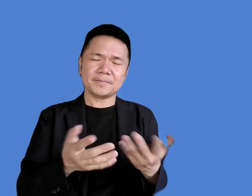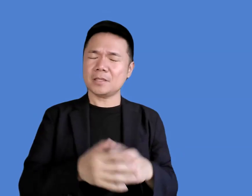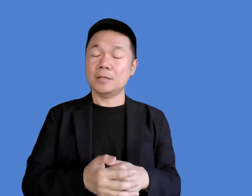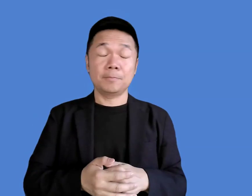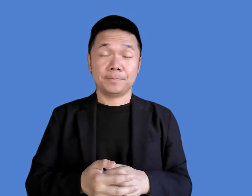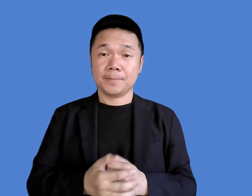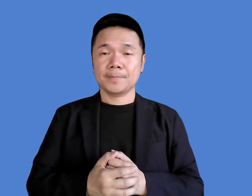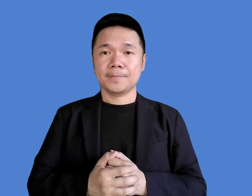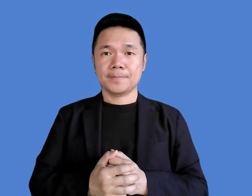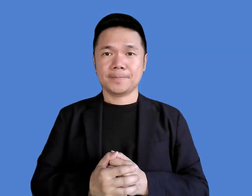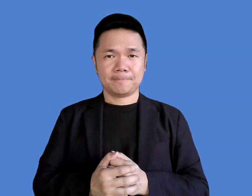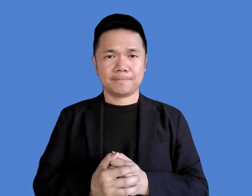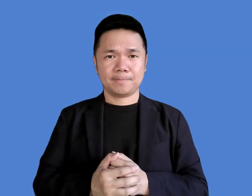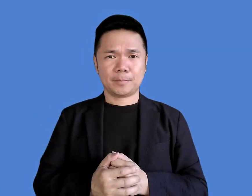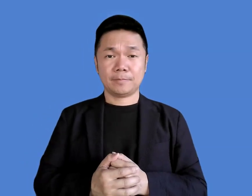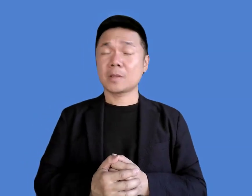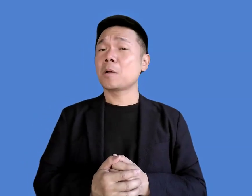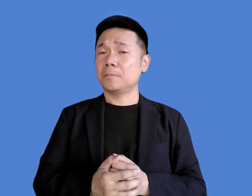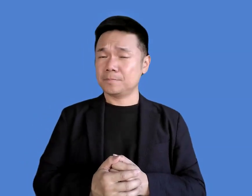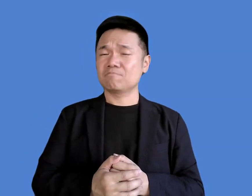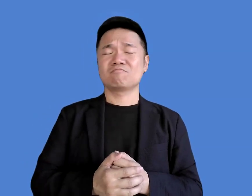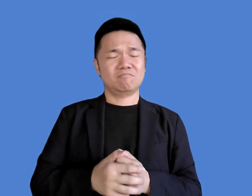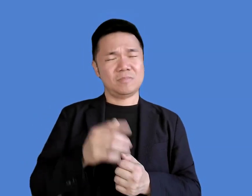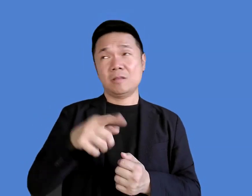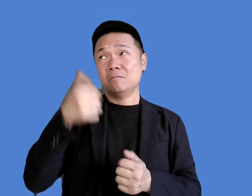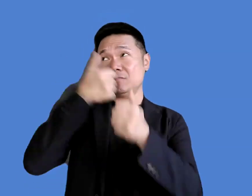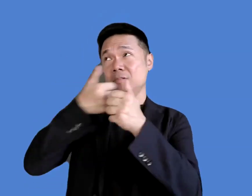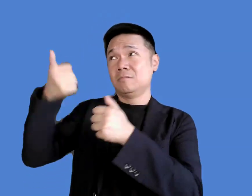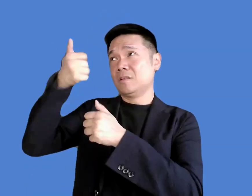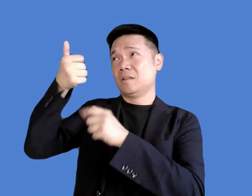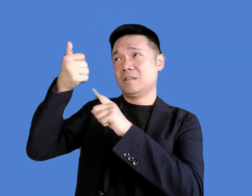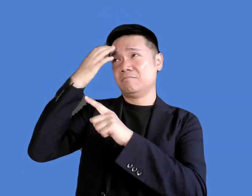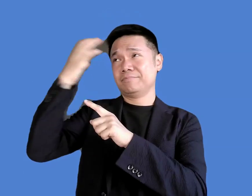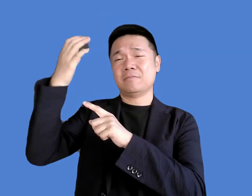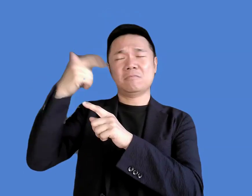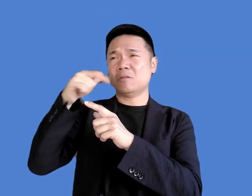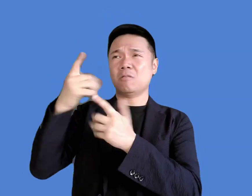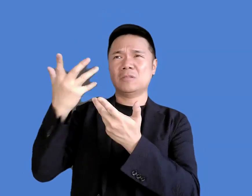spaces, decision-making authorities and autonomies that are being inhibited,